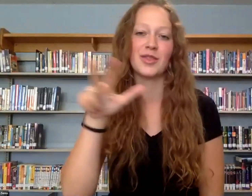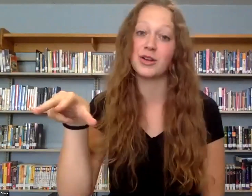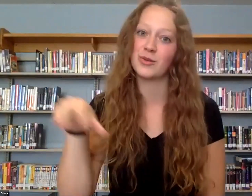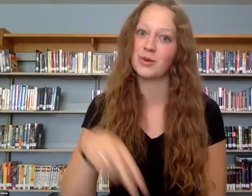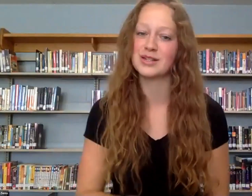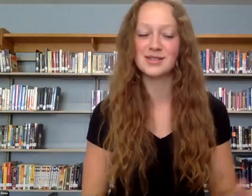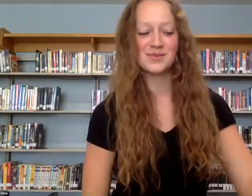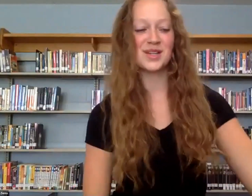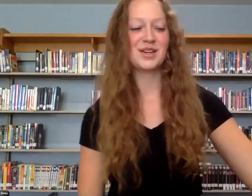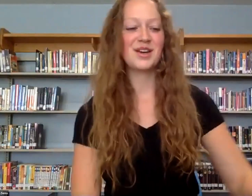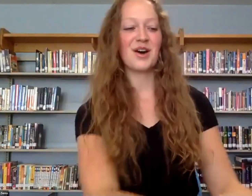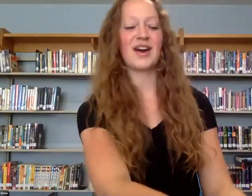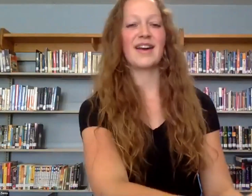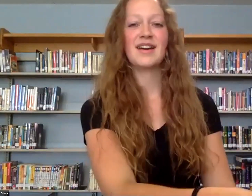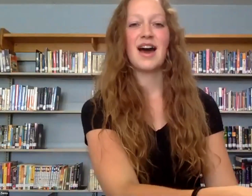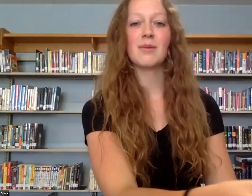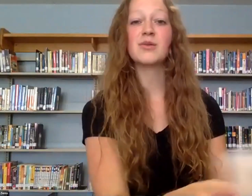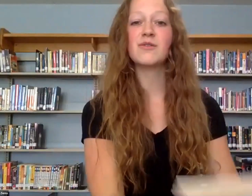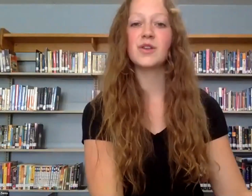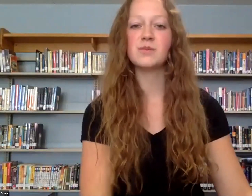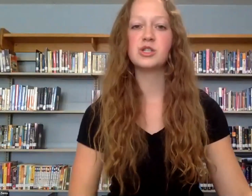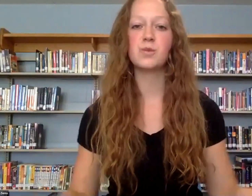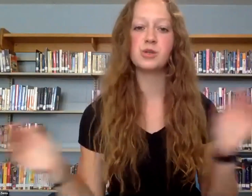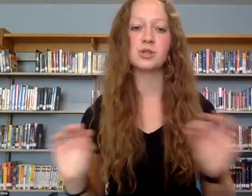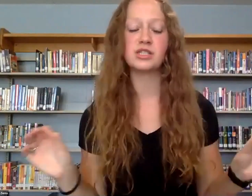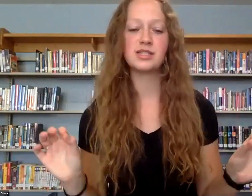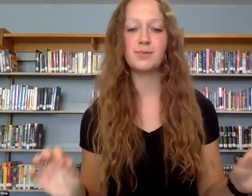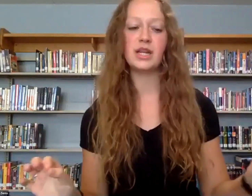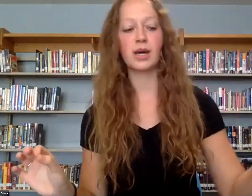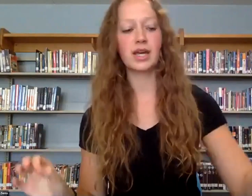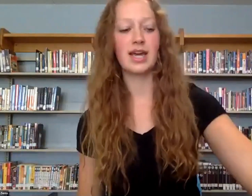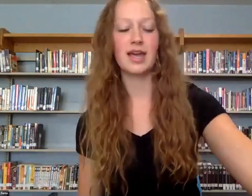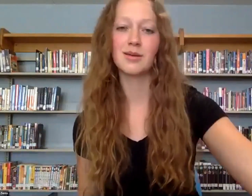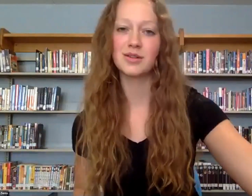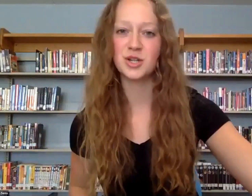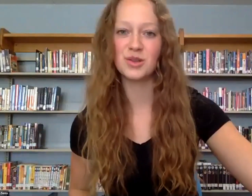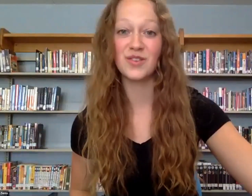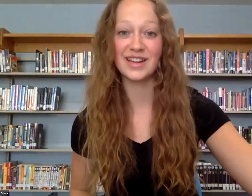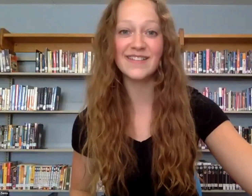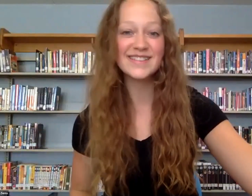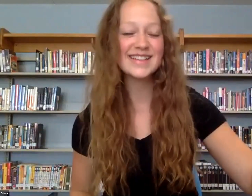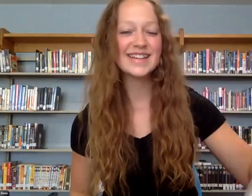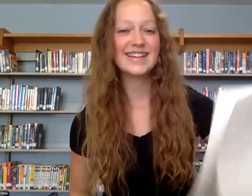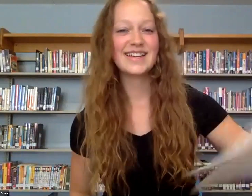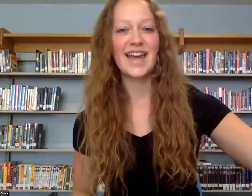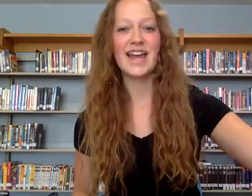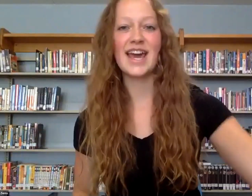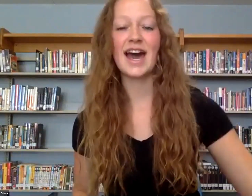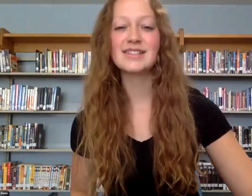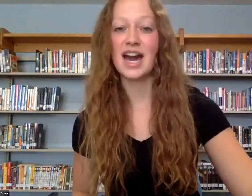33 words. Okay, I'm gonna review them super, super speedy quick, and then I'm gonna show you the video. And it has